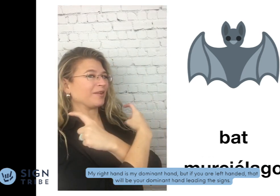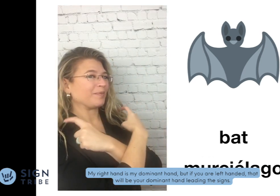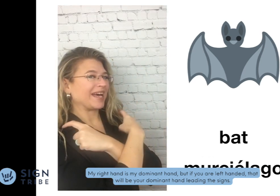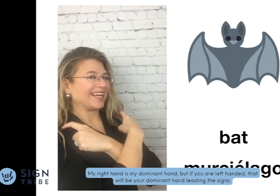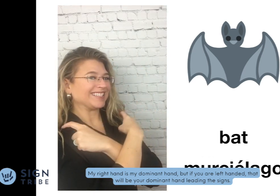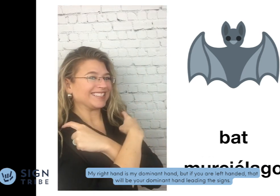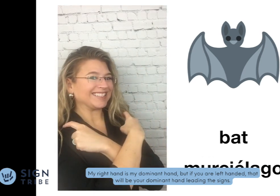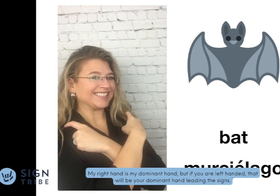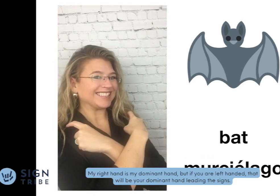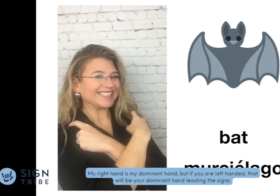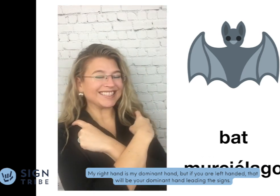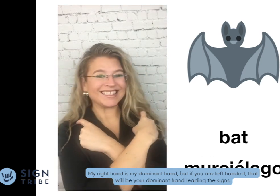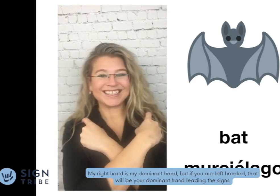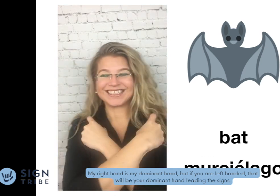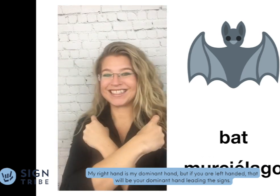Bat.